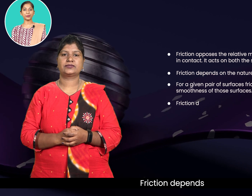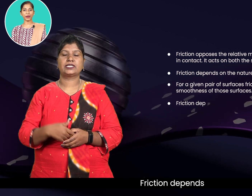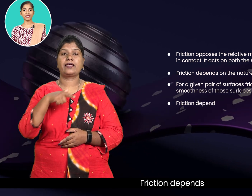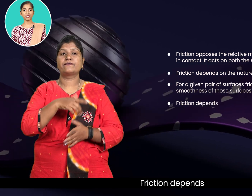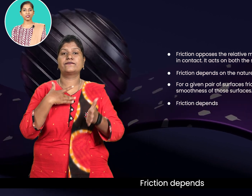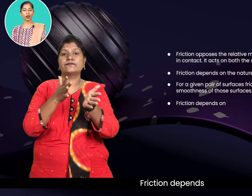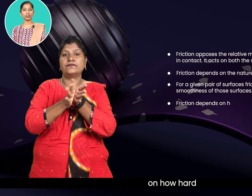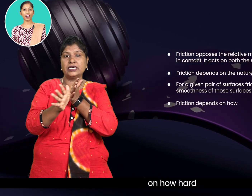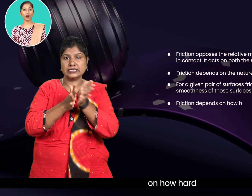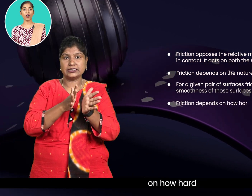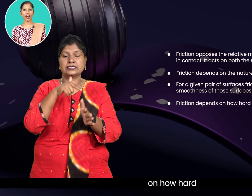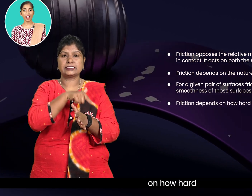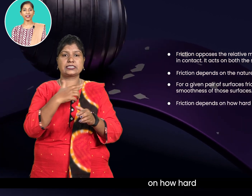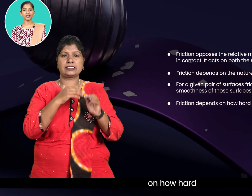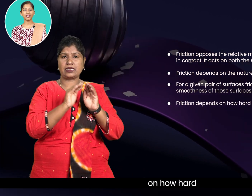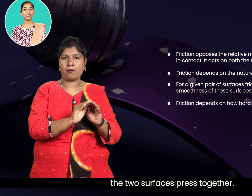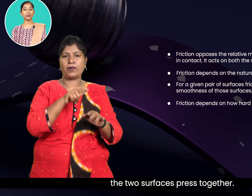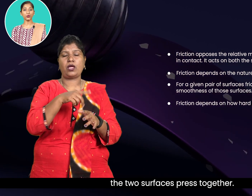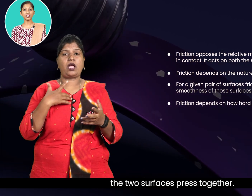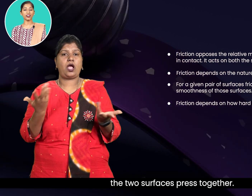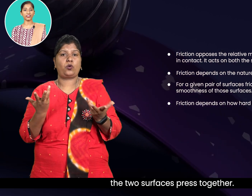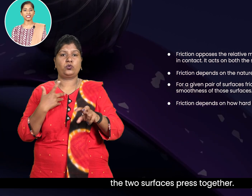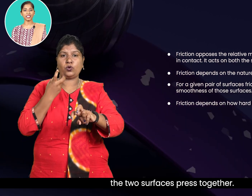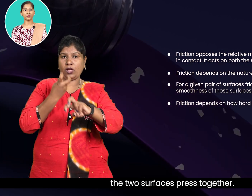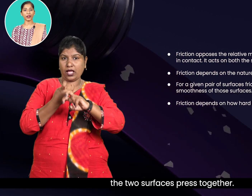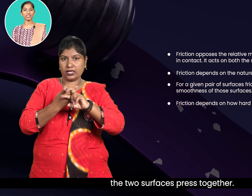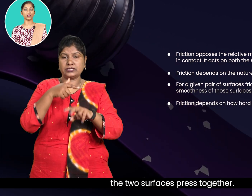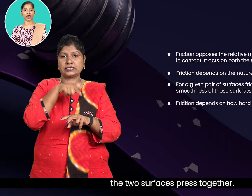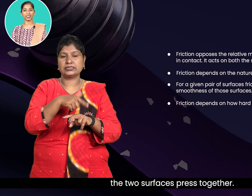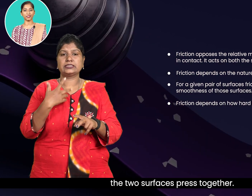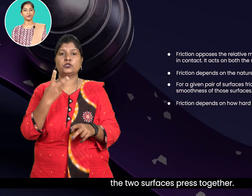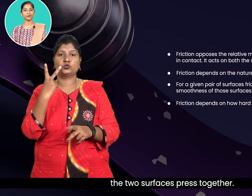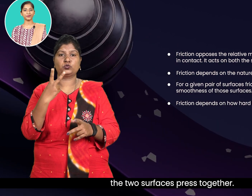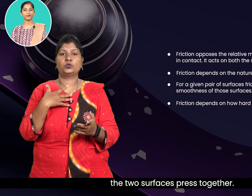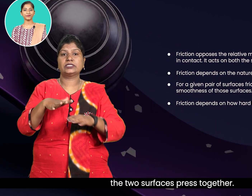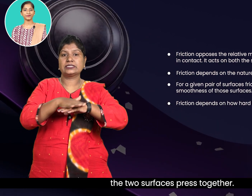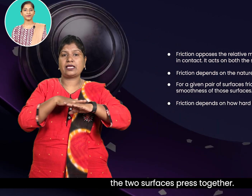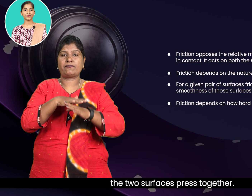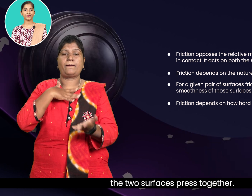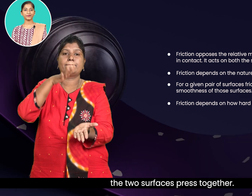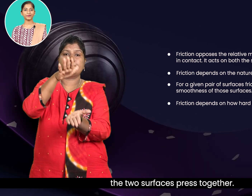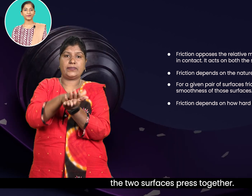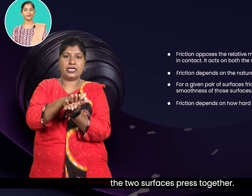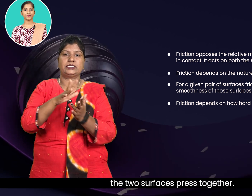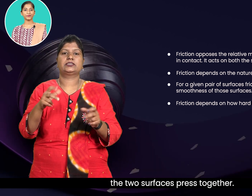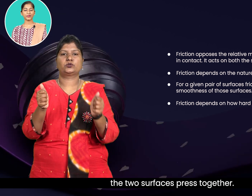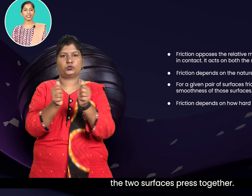Friction depends on how hard the two surfaces press together.